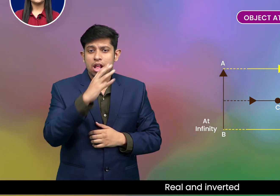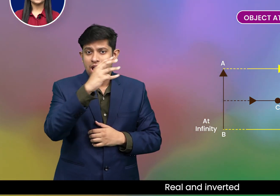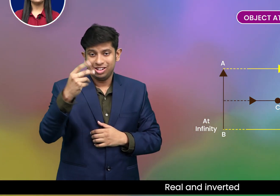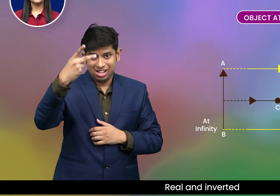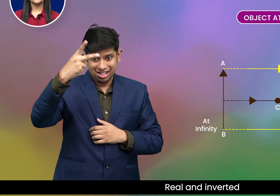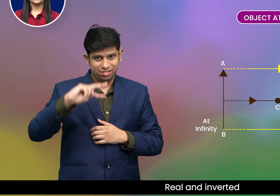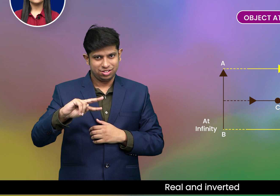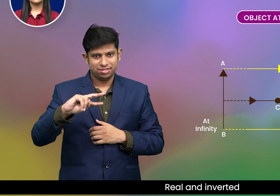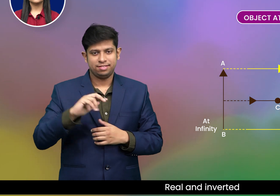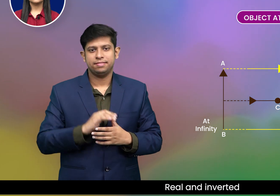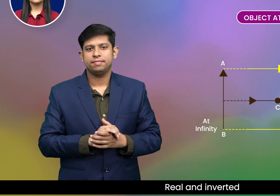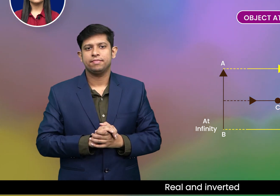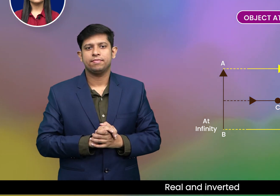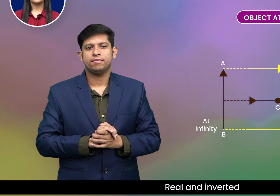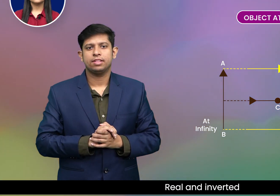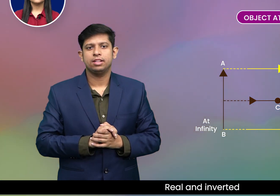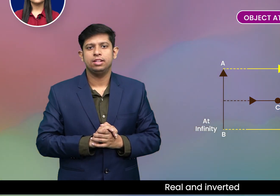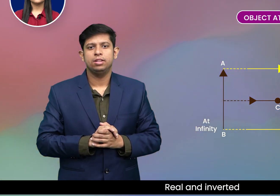real and inverted.